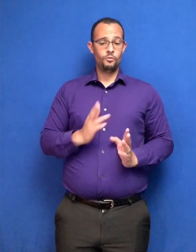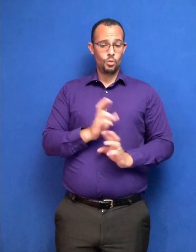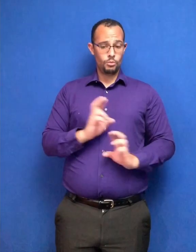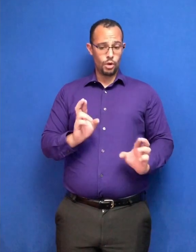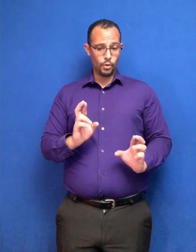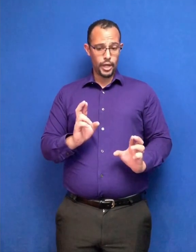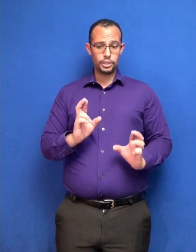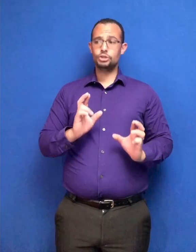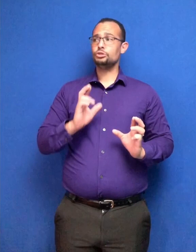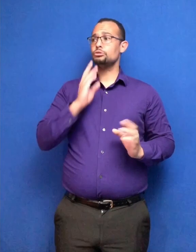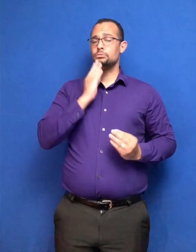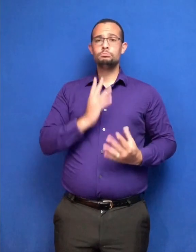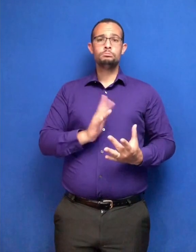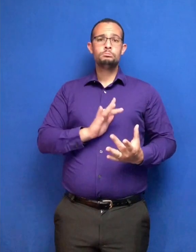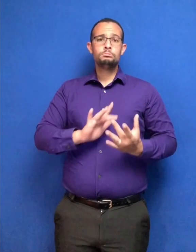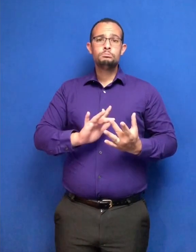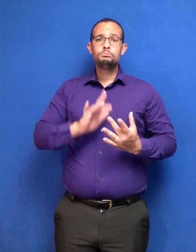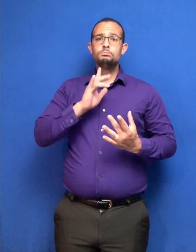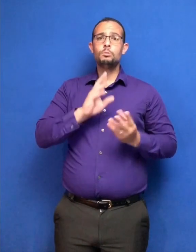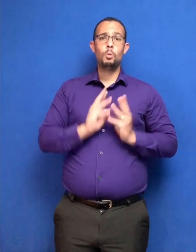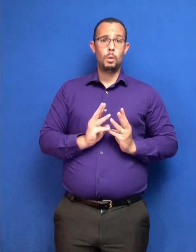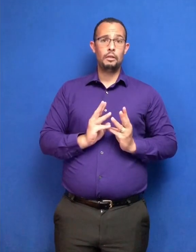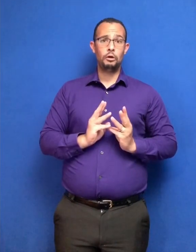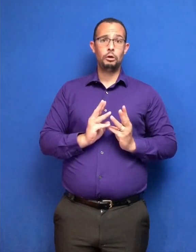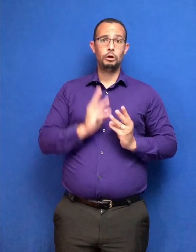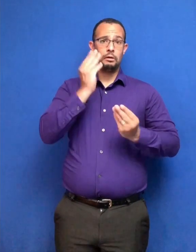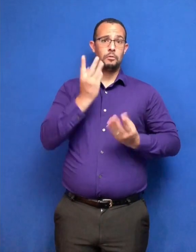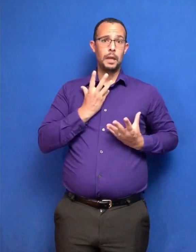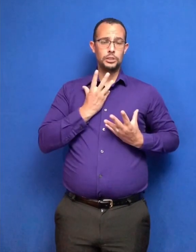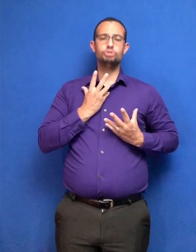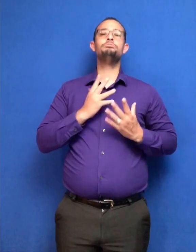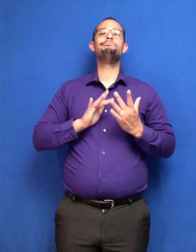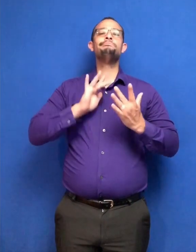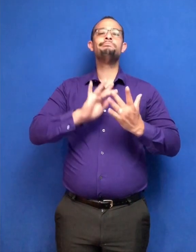preparation as well as weather updates. FEMA